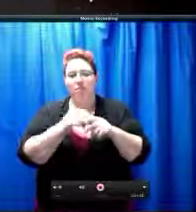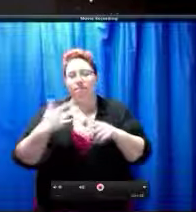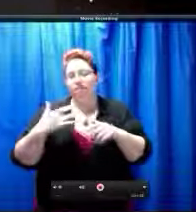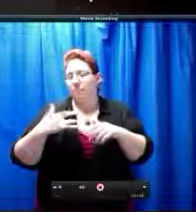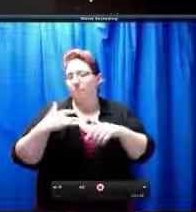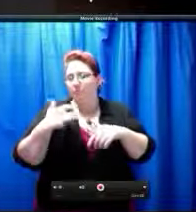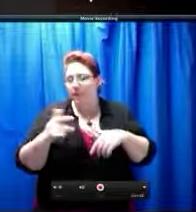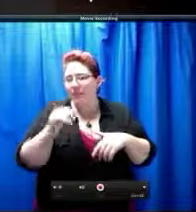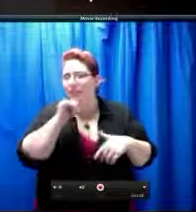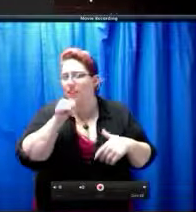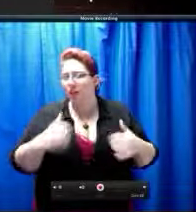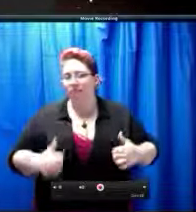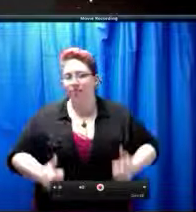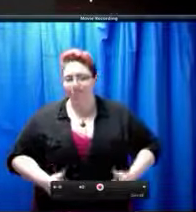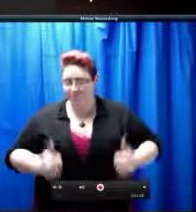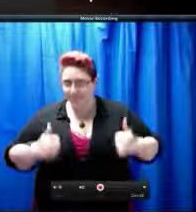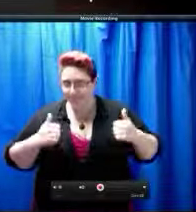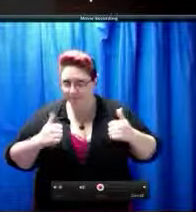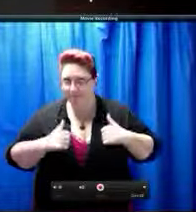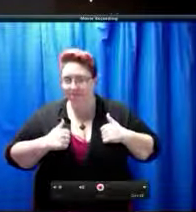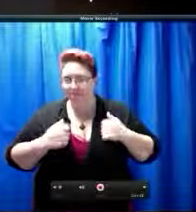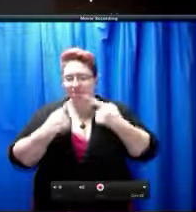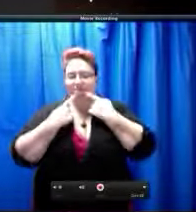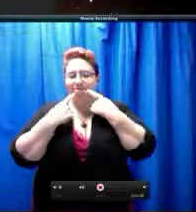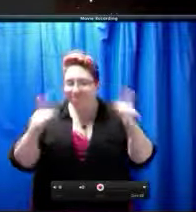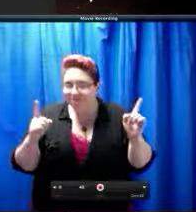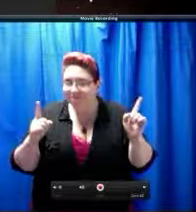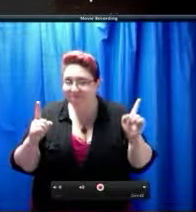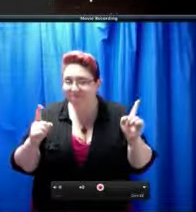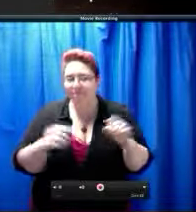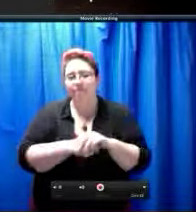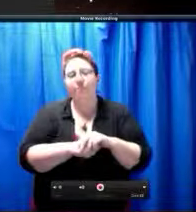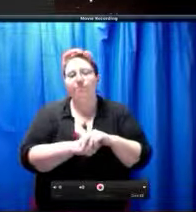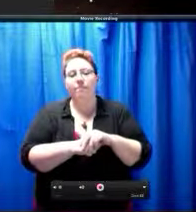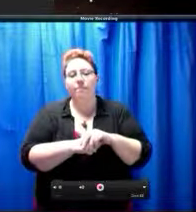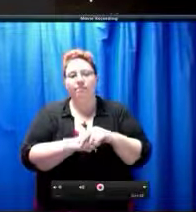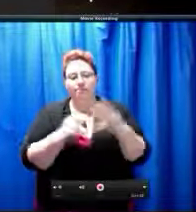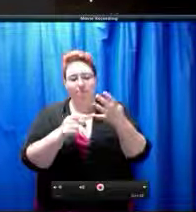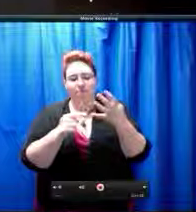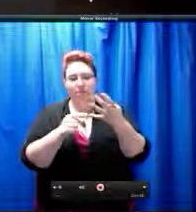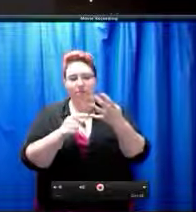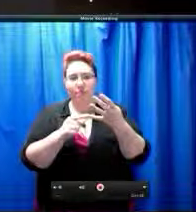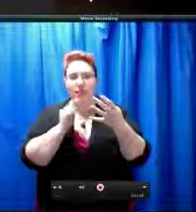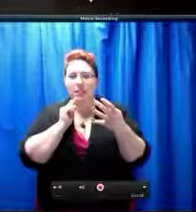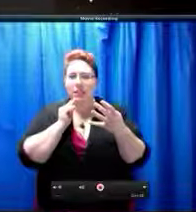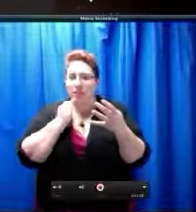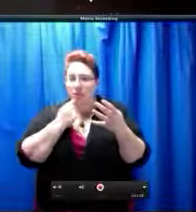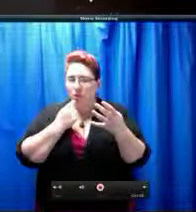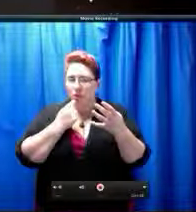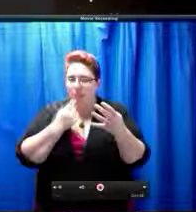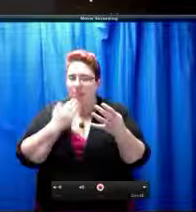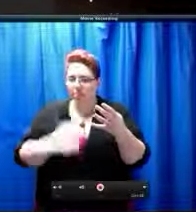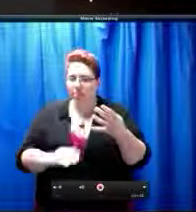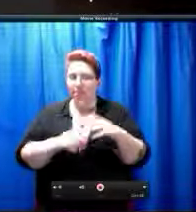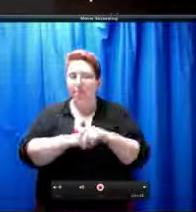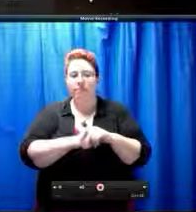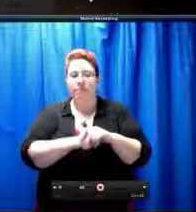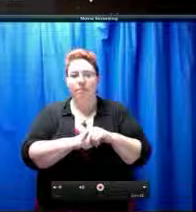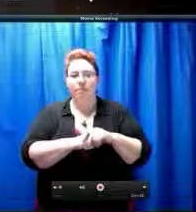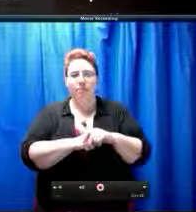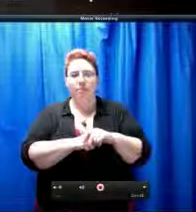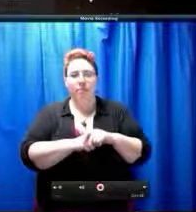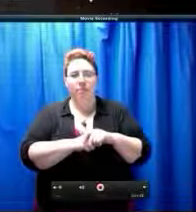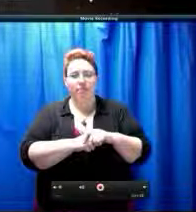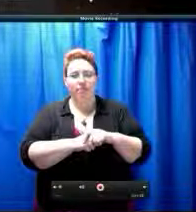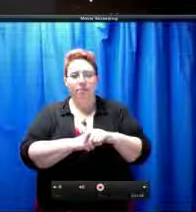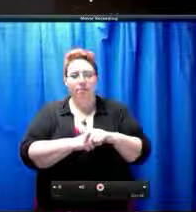This is a good depiction on a picture of what it looks like at different stages. And I think that's really important so that you guys can